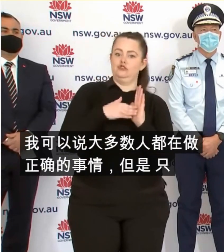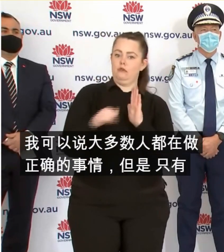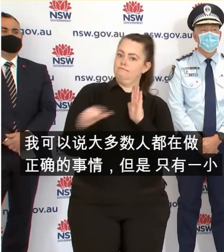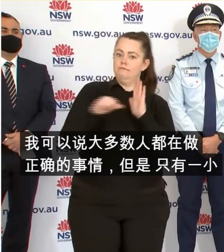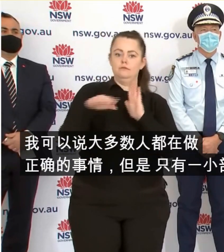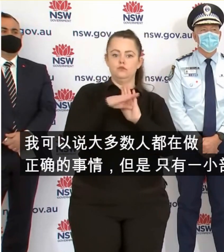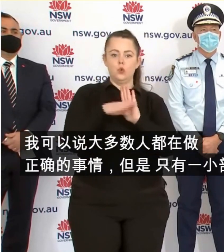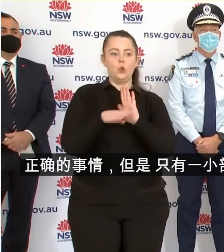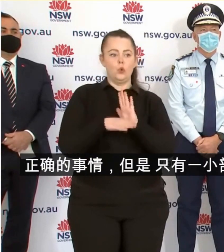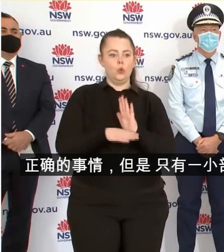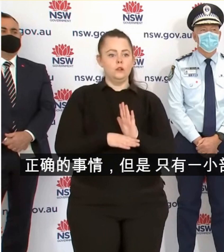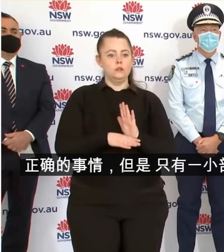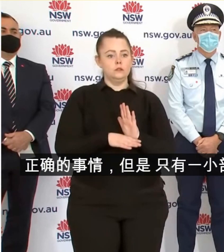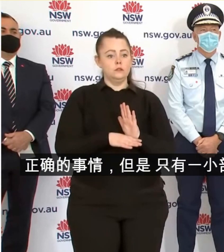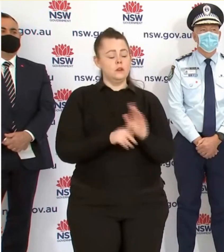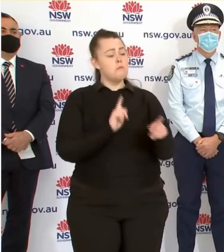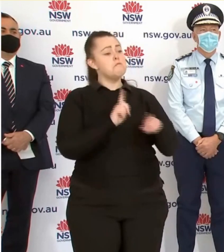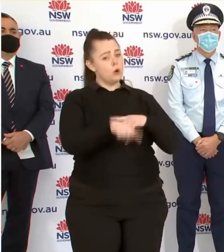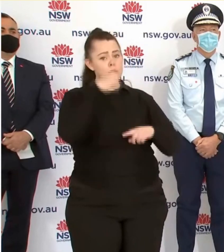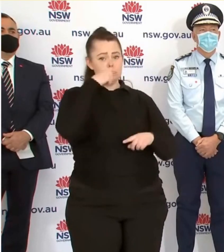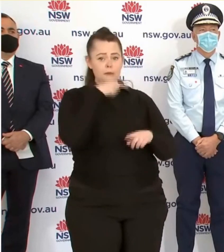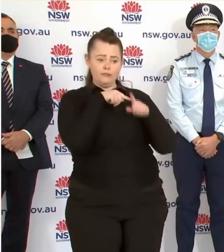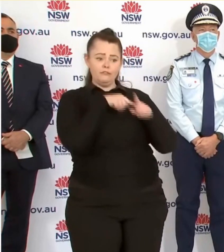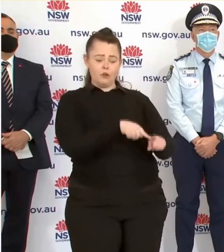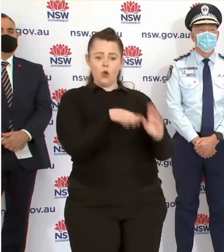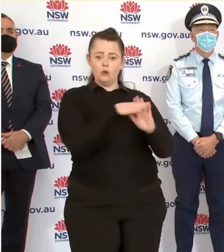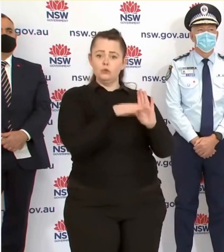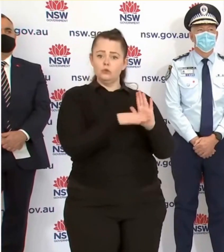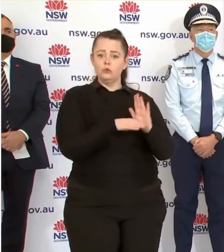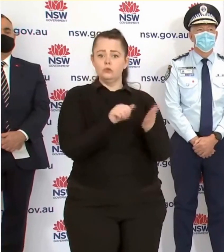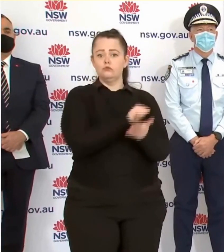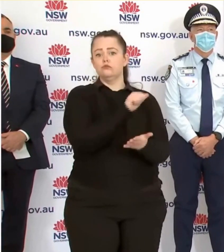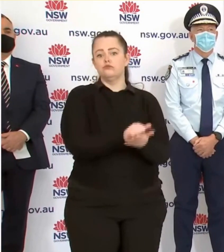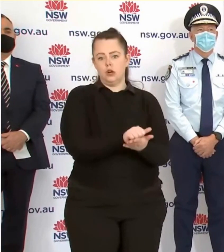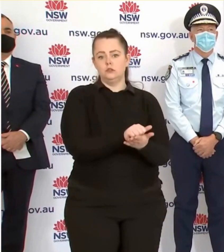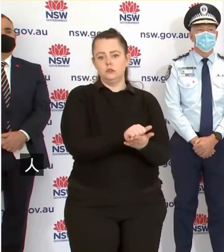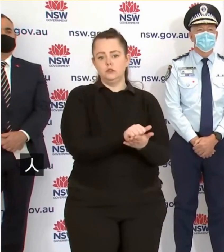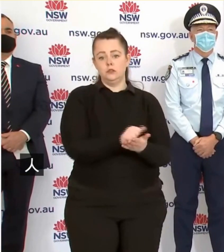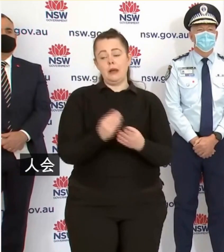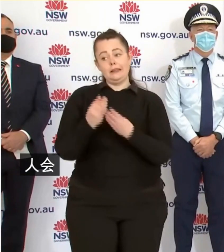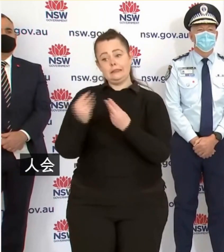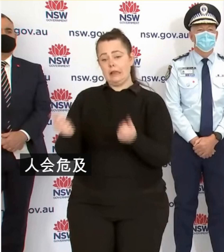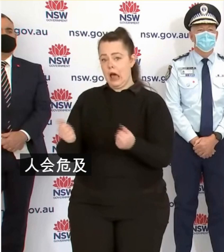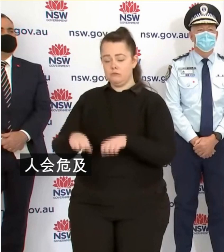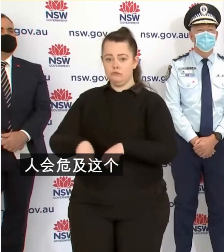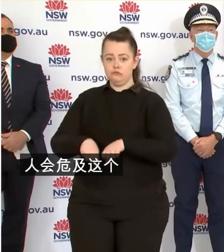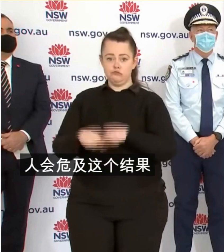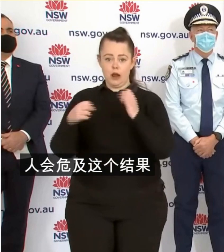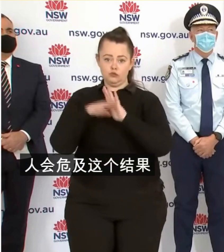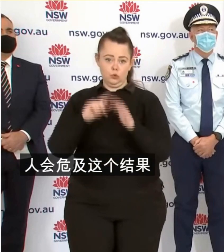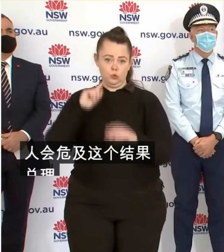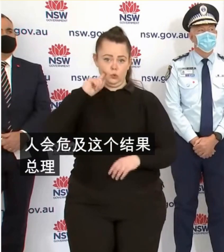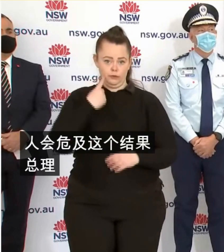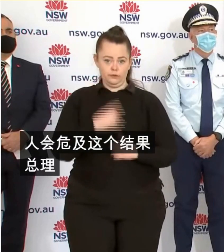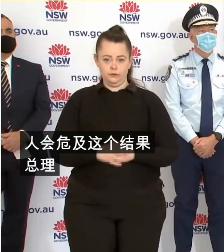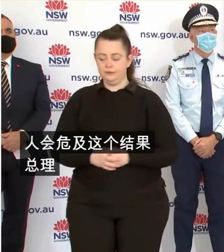doing the right thing, but it is a small proportion of people that can jeopardise this outcome. Dr. Chen, has